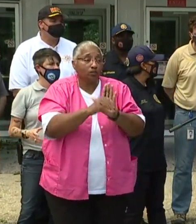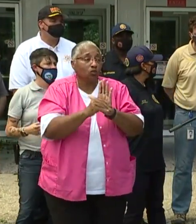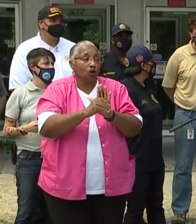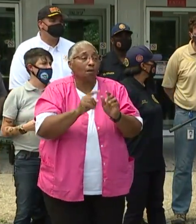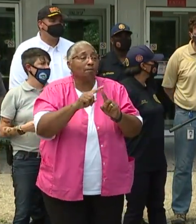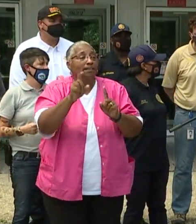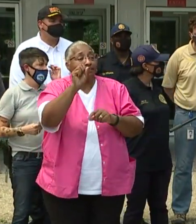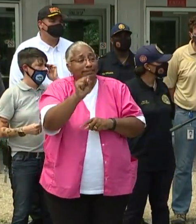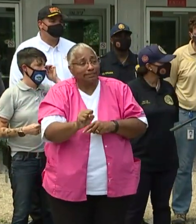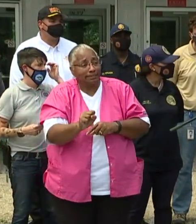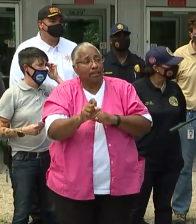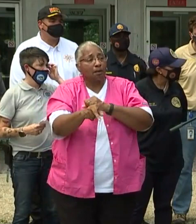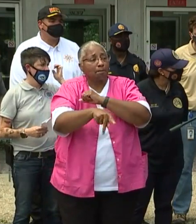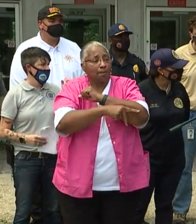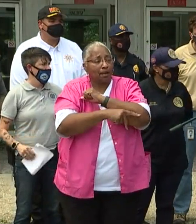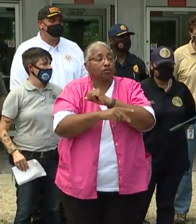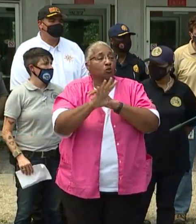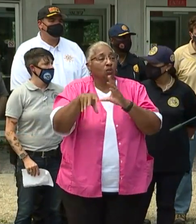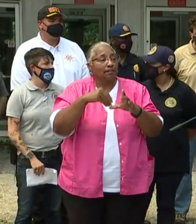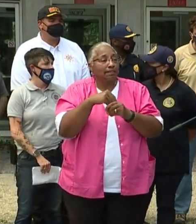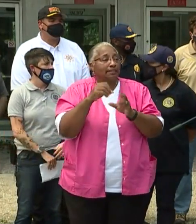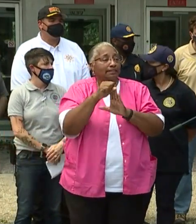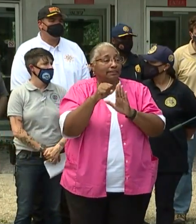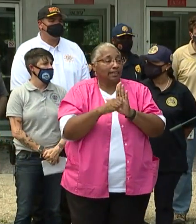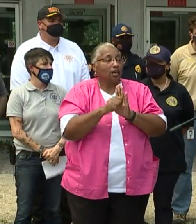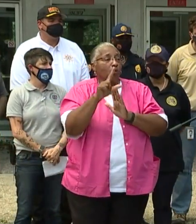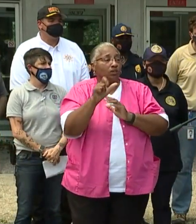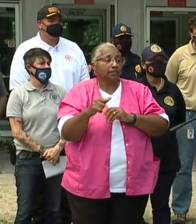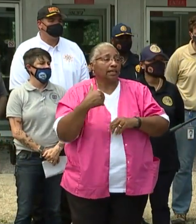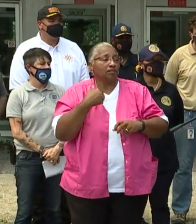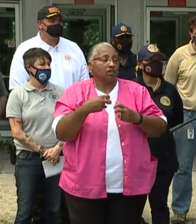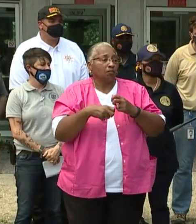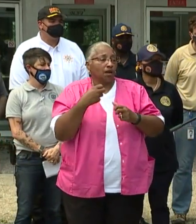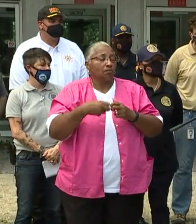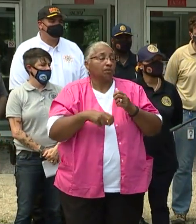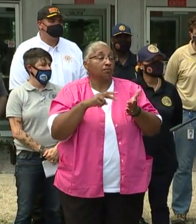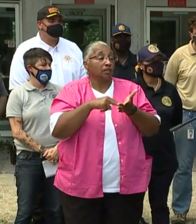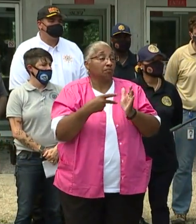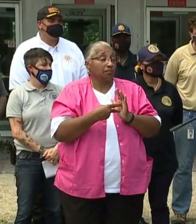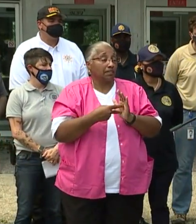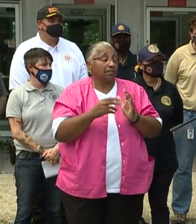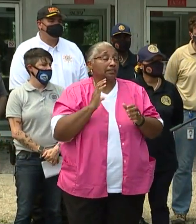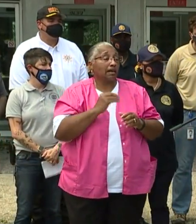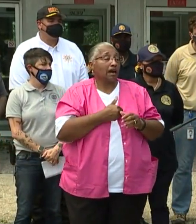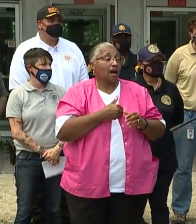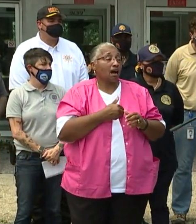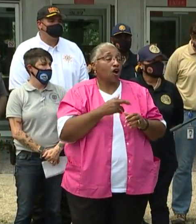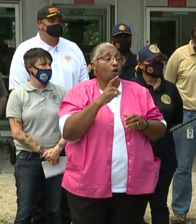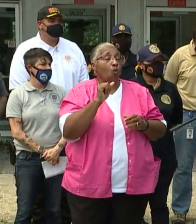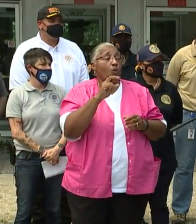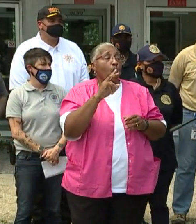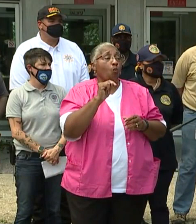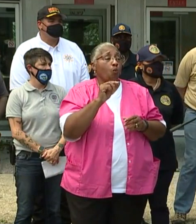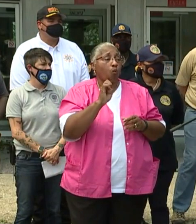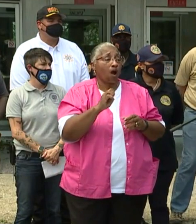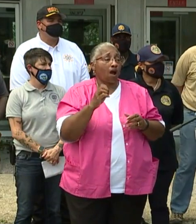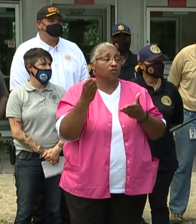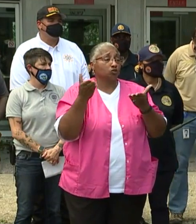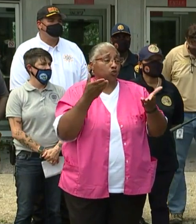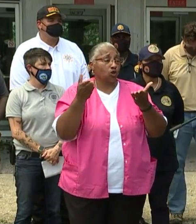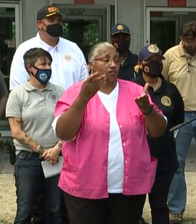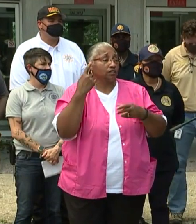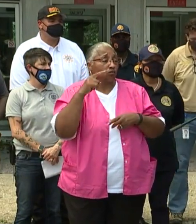southern parishes in the state of Louisiana are experiencing an issue. What this means is our selective routing service that's responsible for routing the